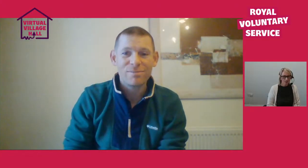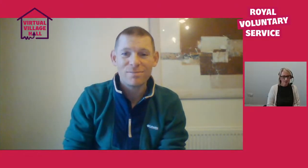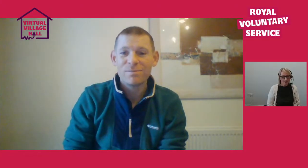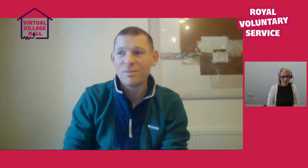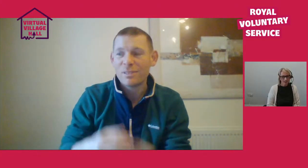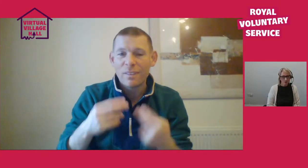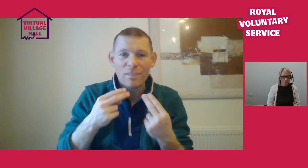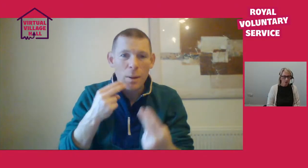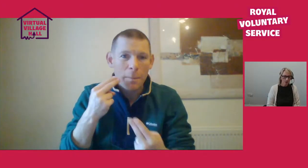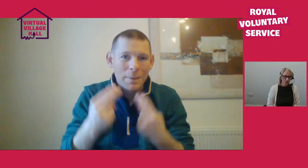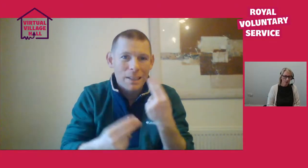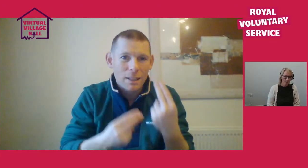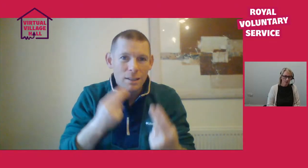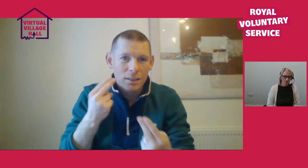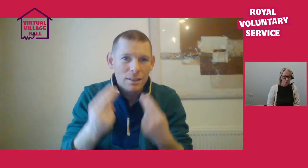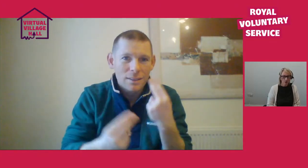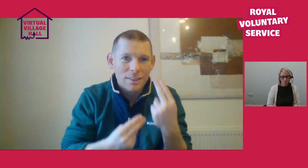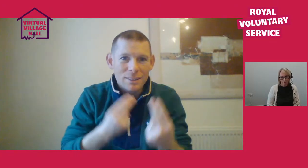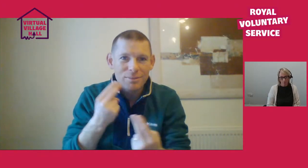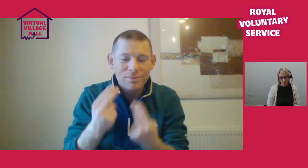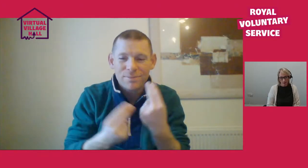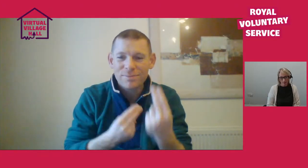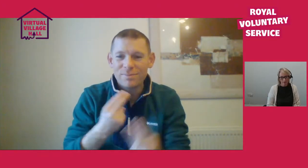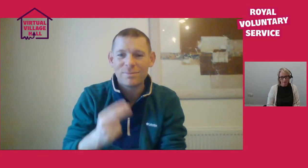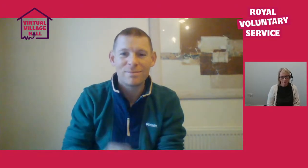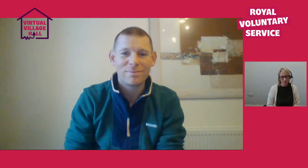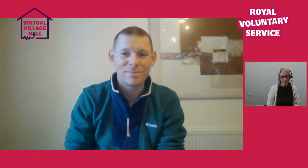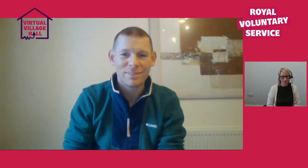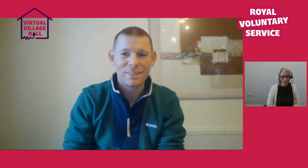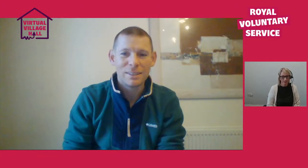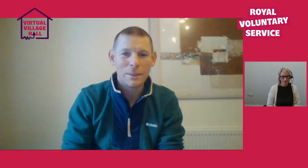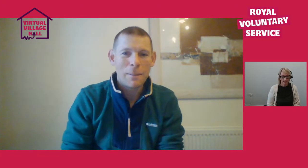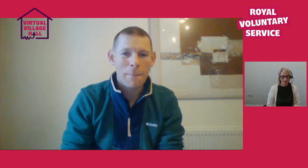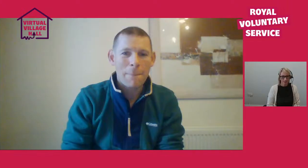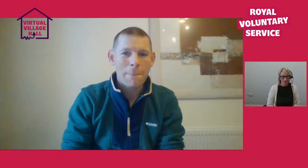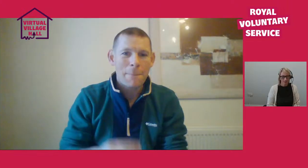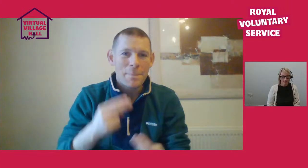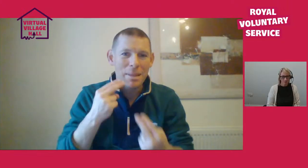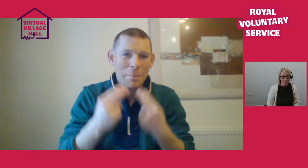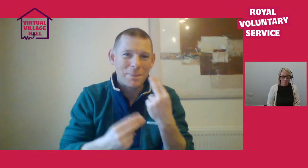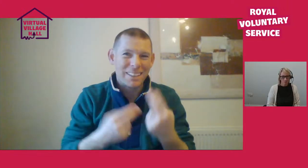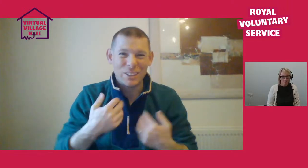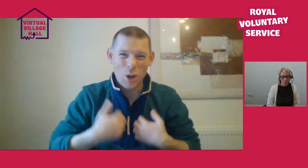Getting outside, going out for a meal.